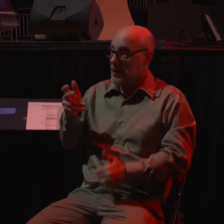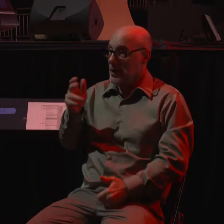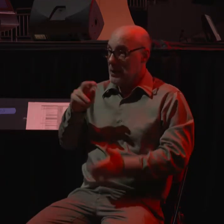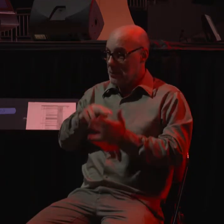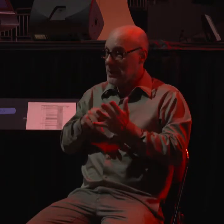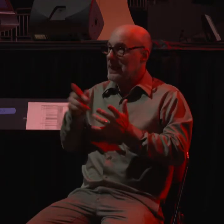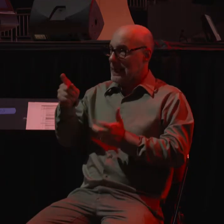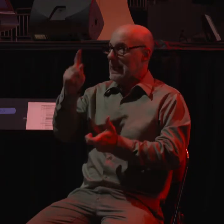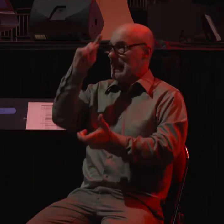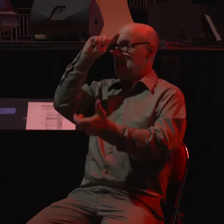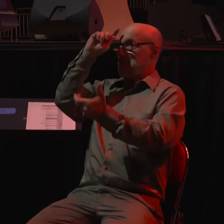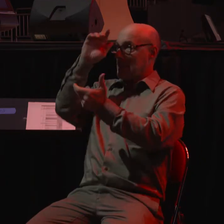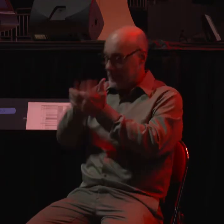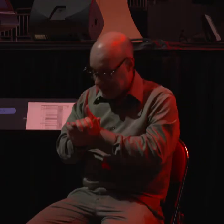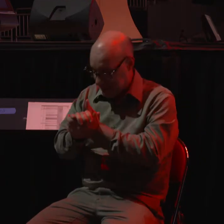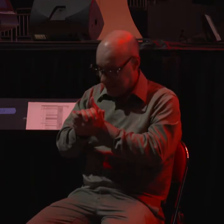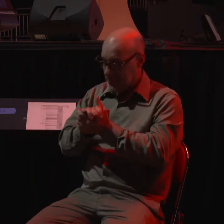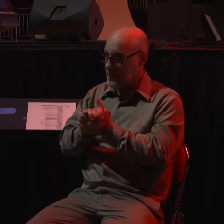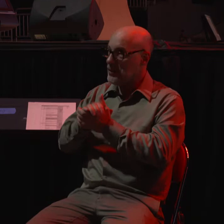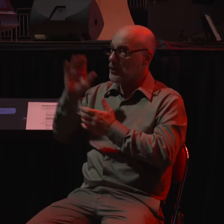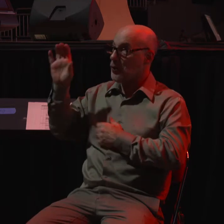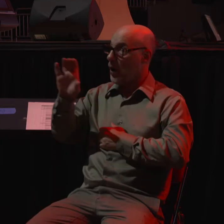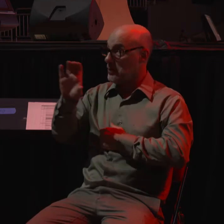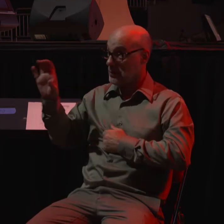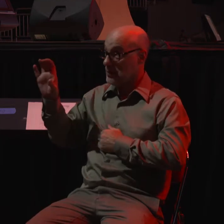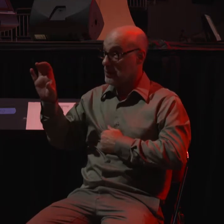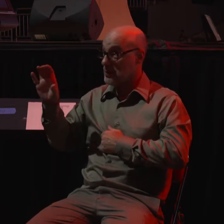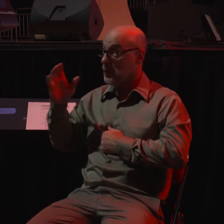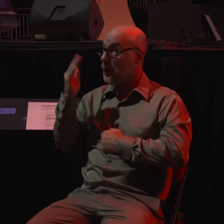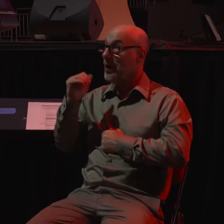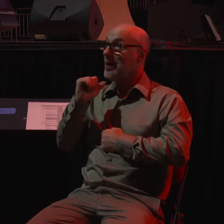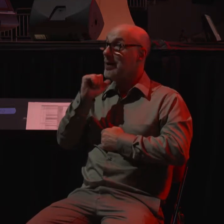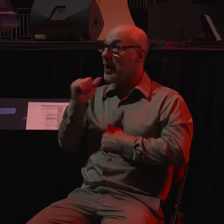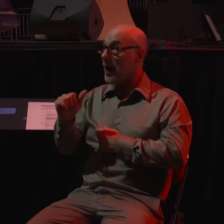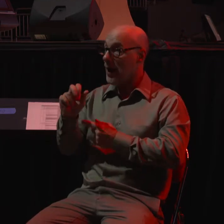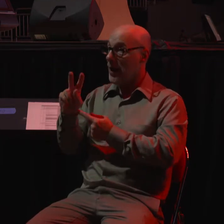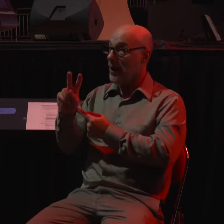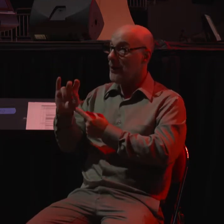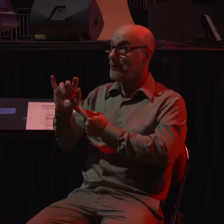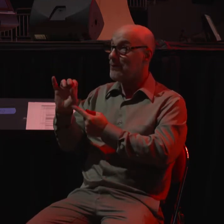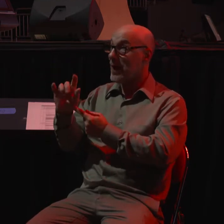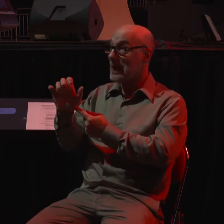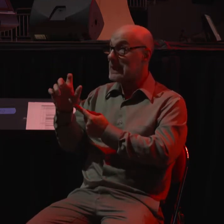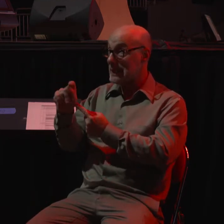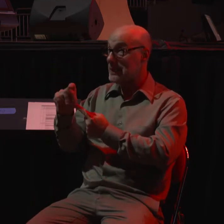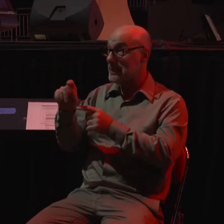of the cross, okay? Because nonviolent direct action was